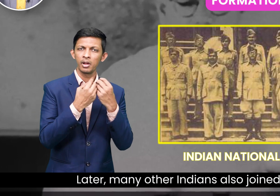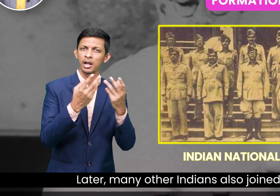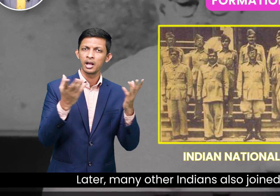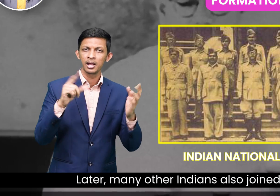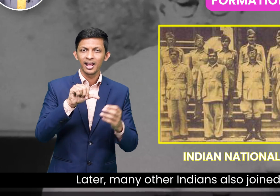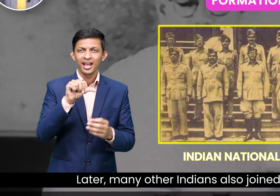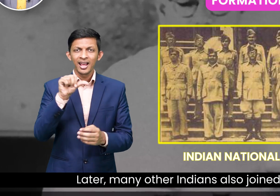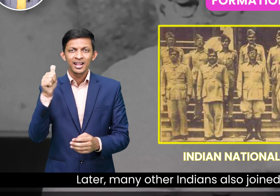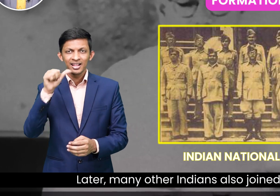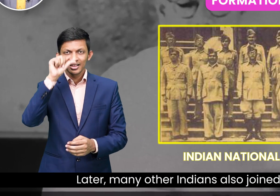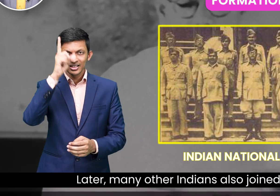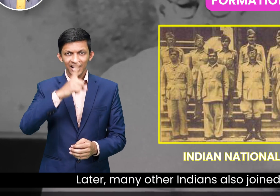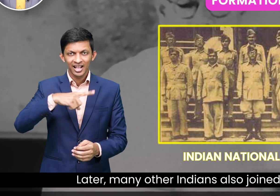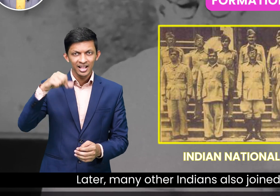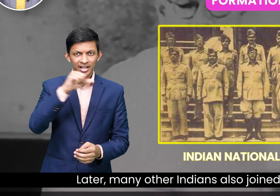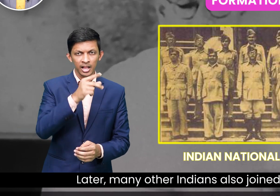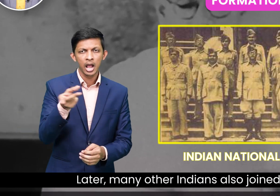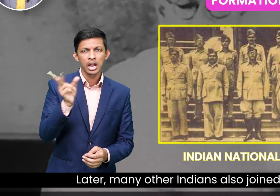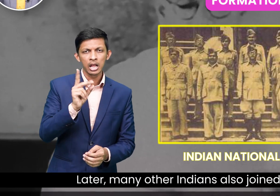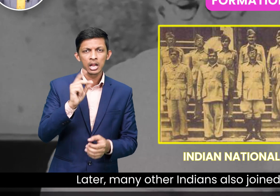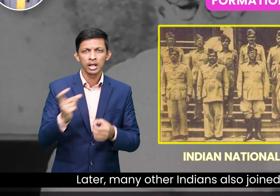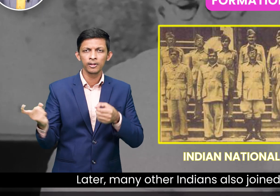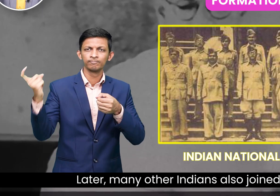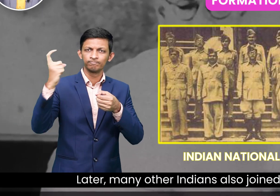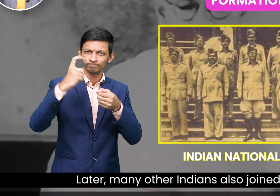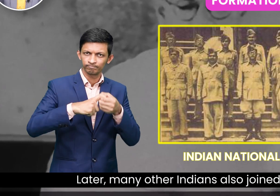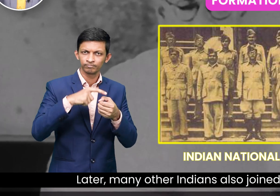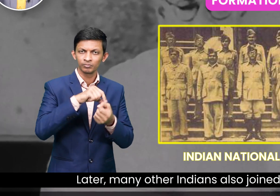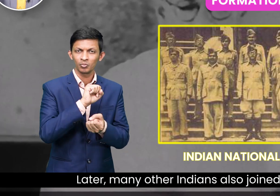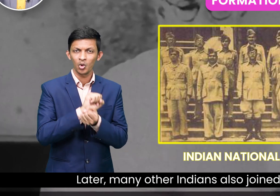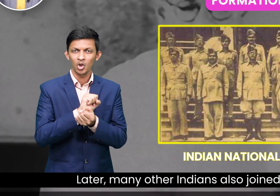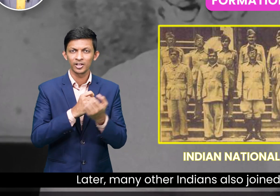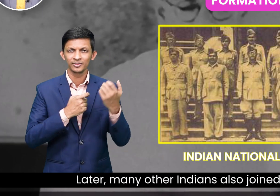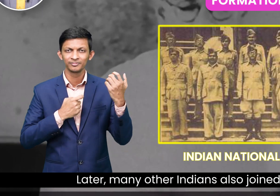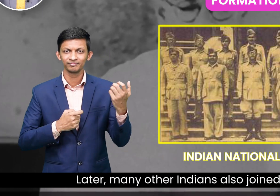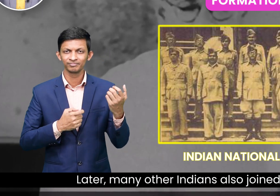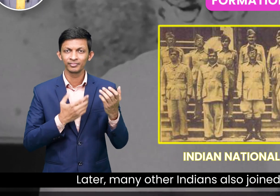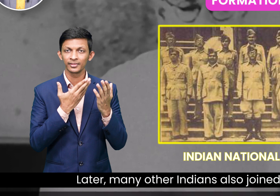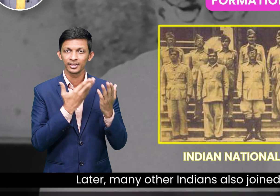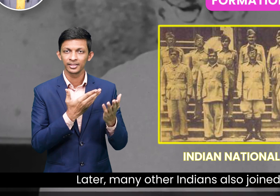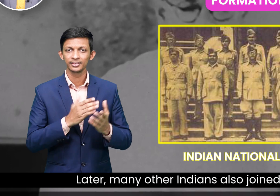Later, many other Indians also joined the army.